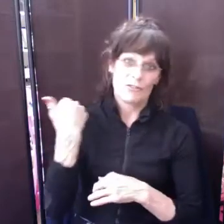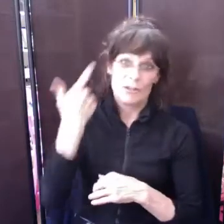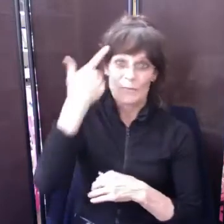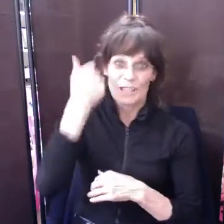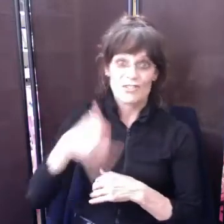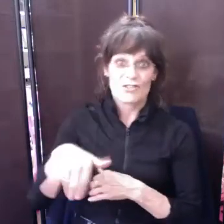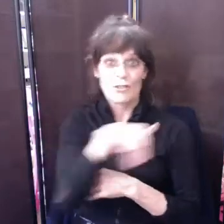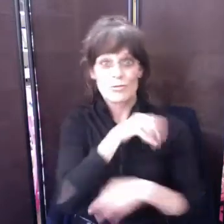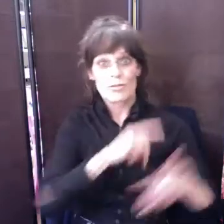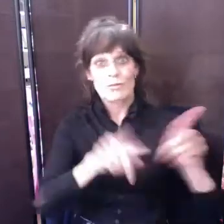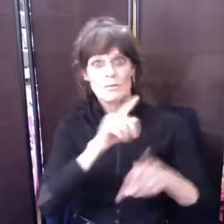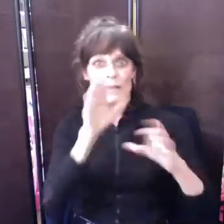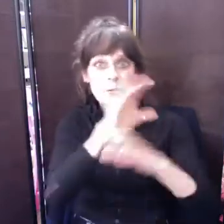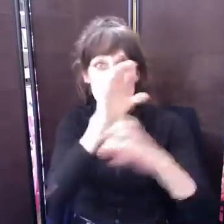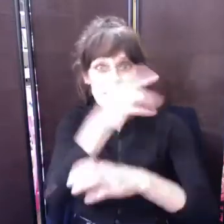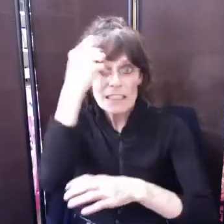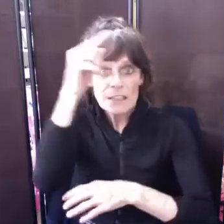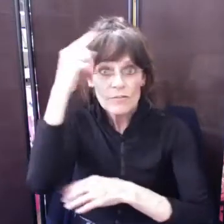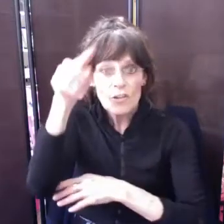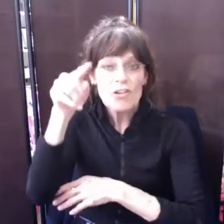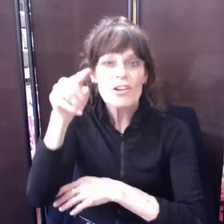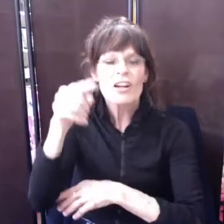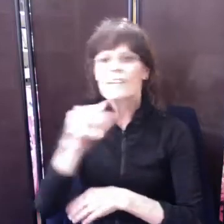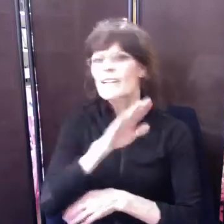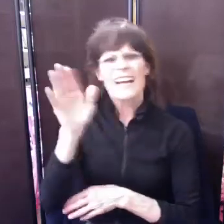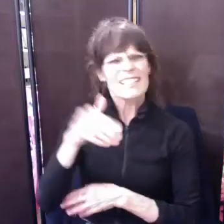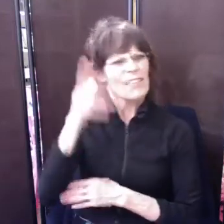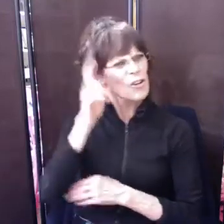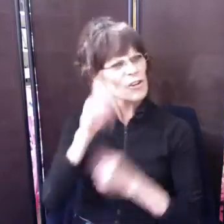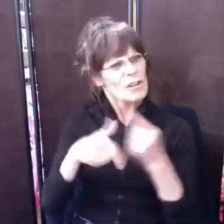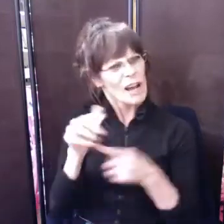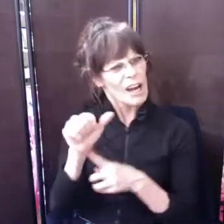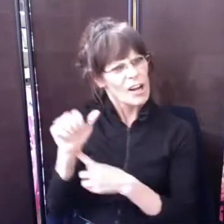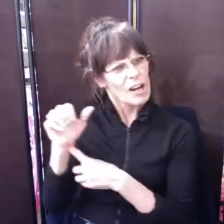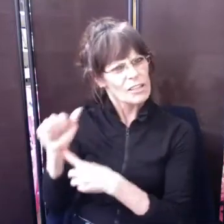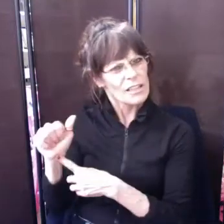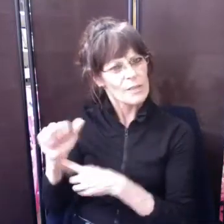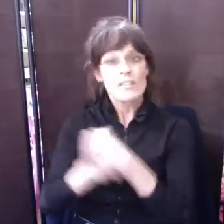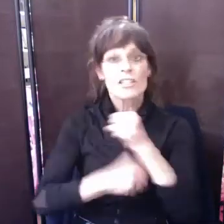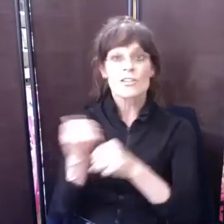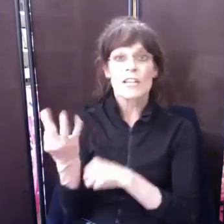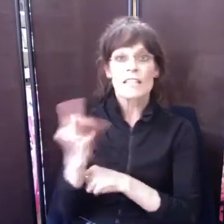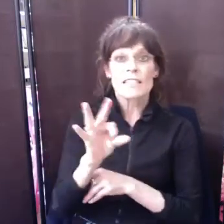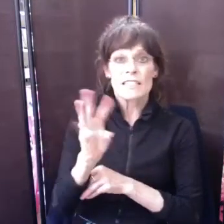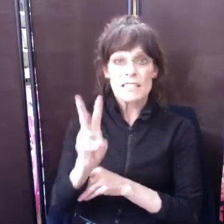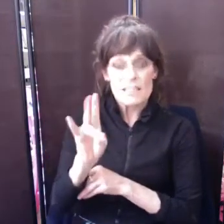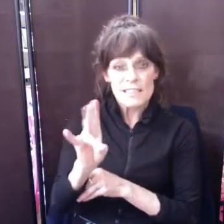I was seeking. And, you know, I had never heard of Alcoholics Anonymous. In 1974, when I went to my first meeting at